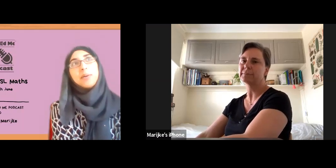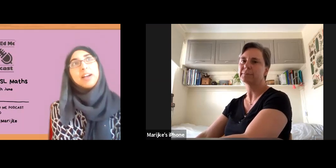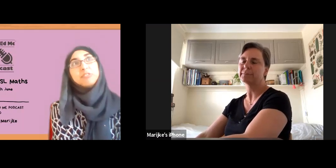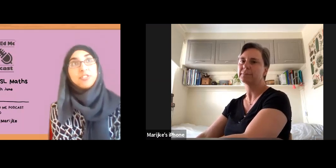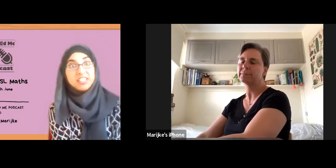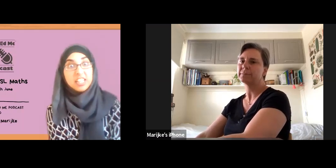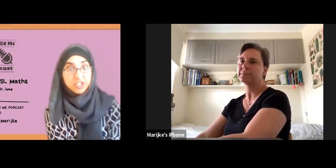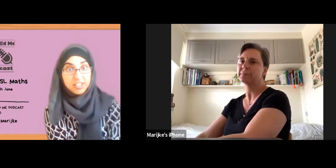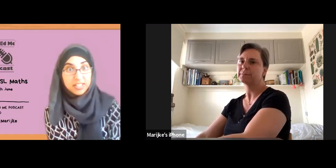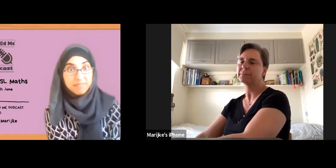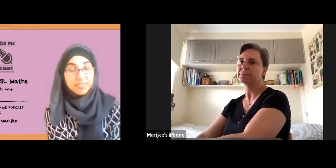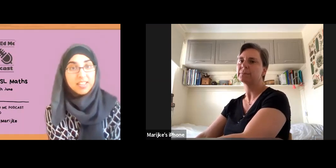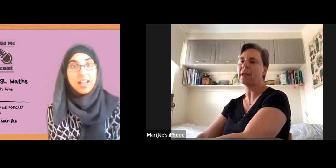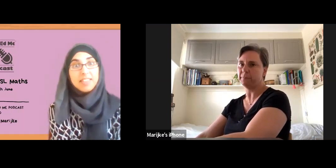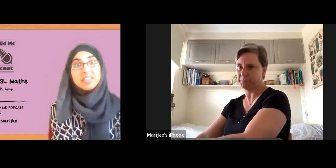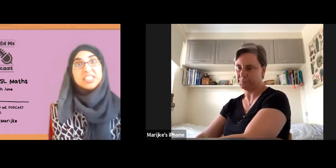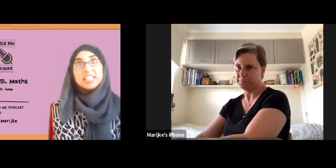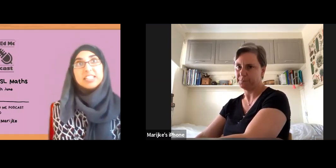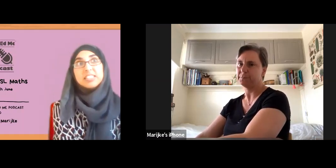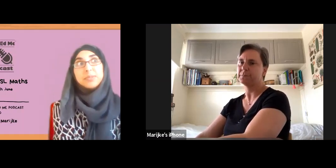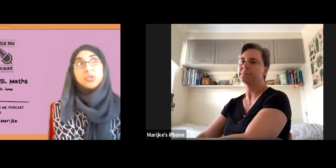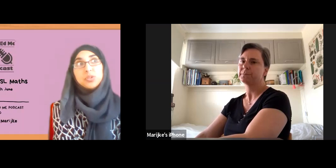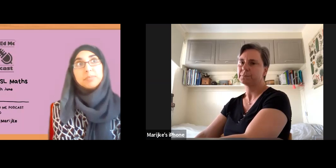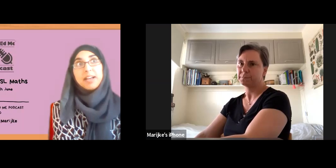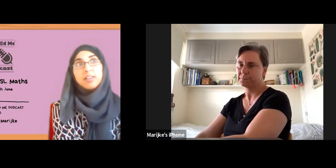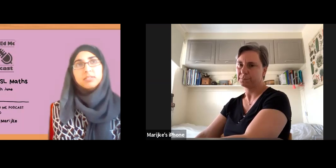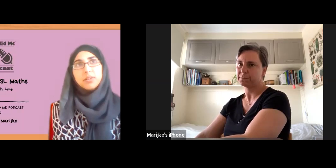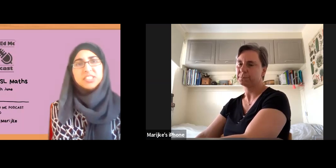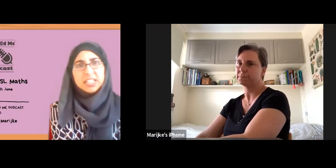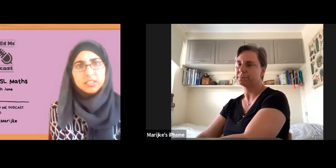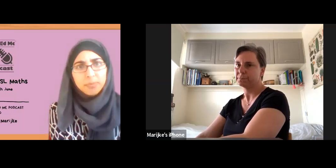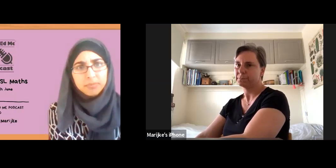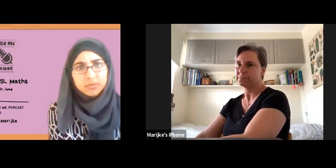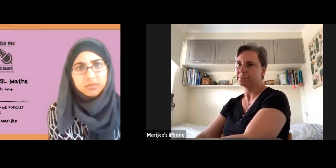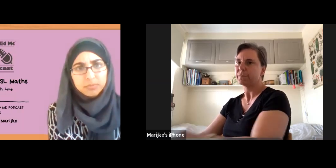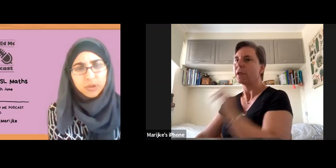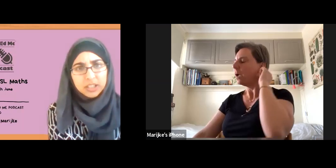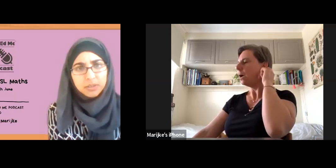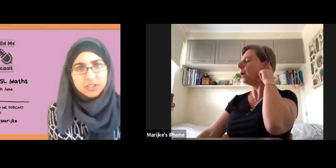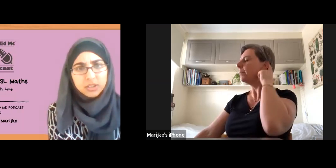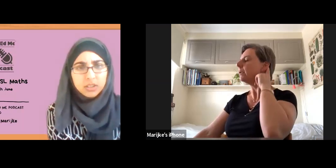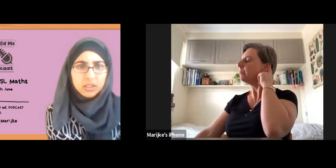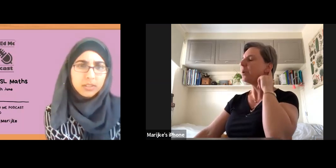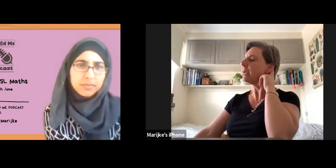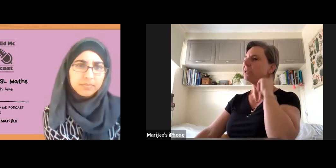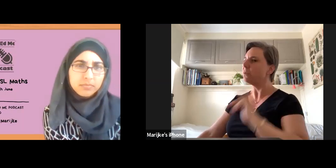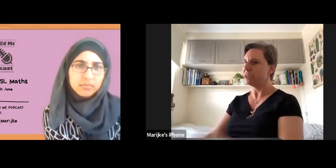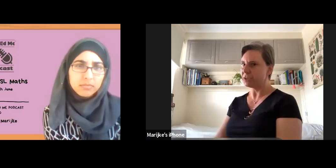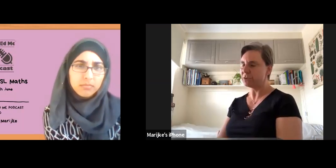to create a dictionary. Yeah. And the second we talked about, what was the second top point? Break down the language. So